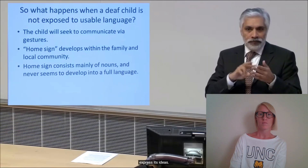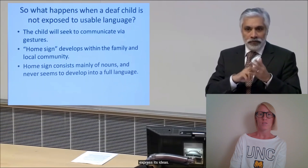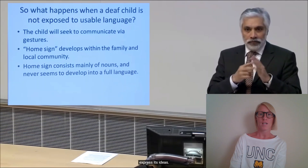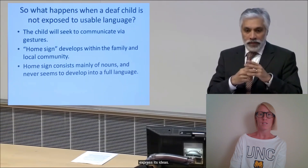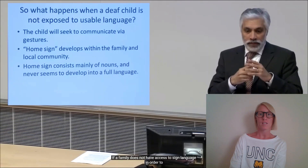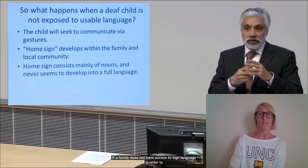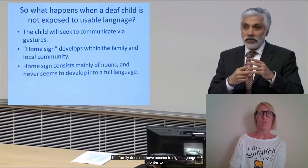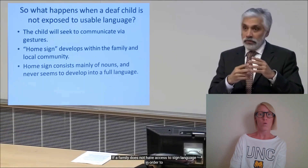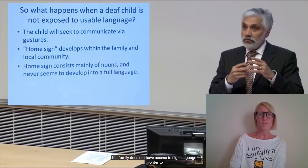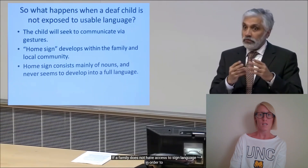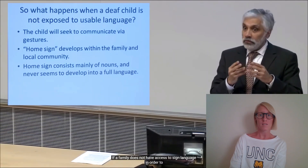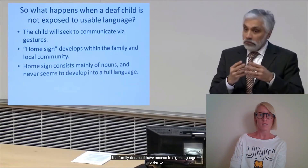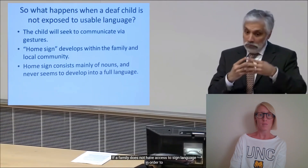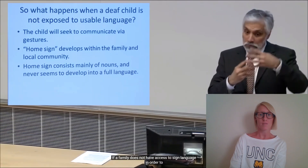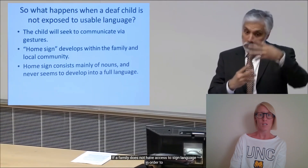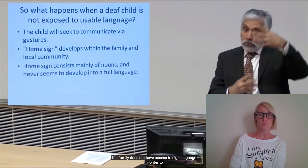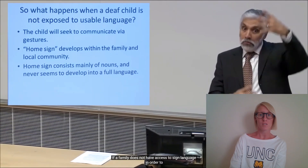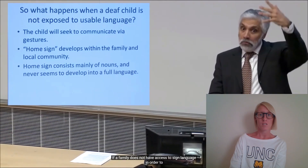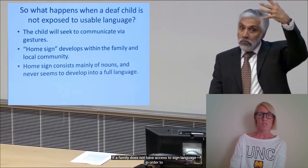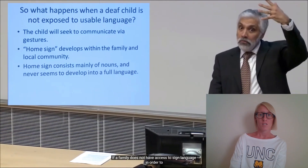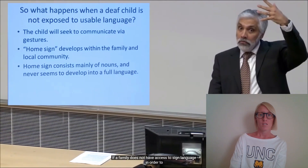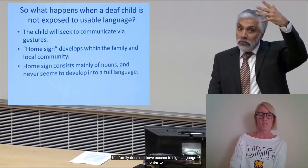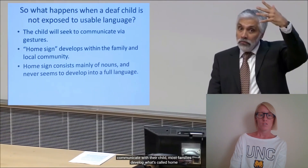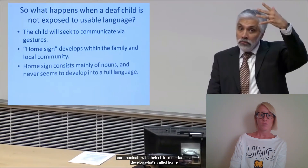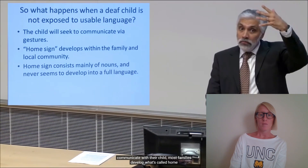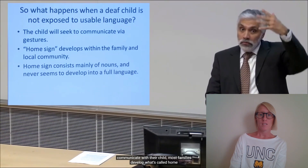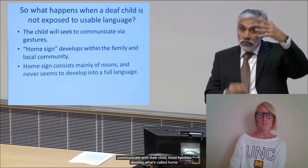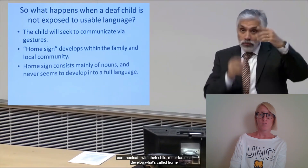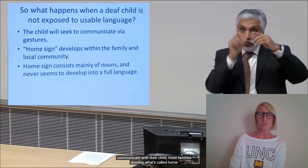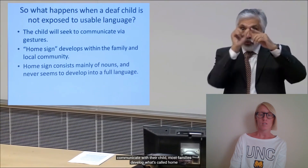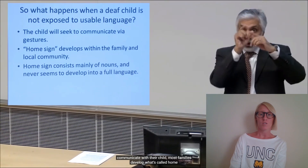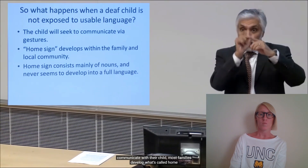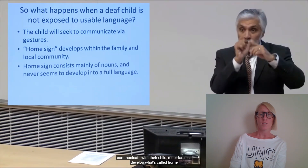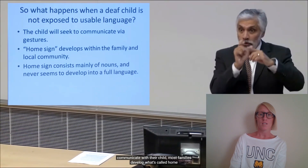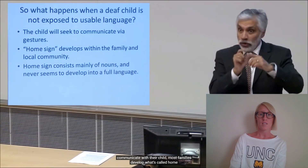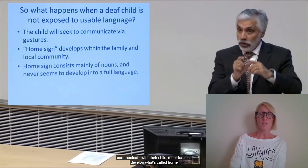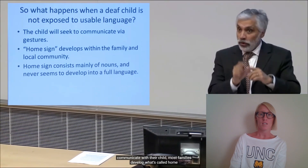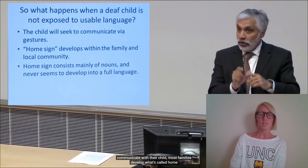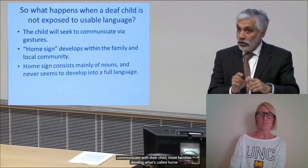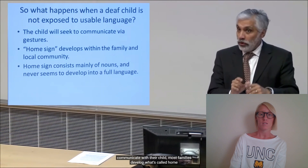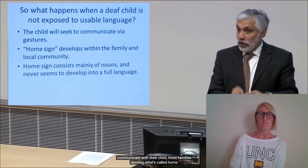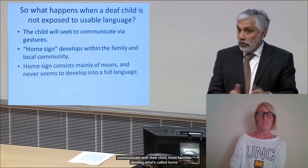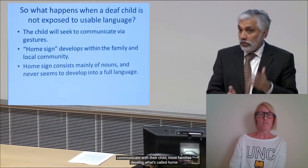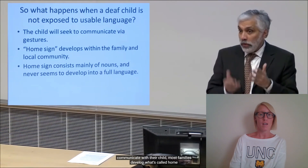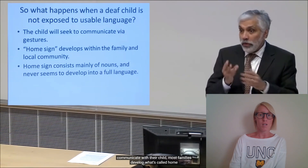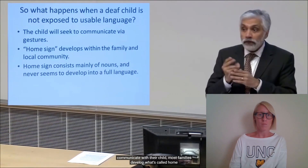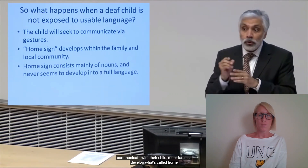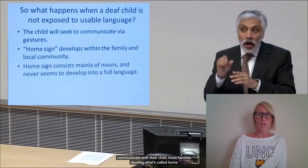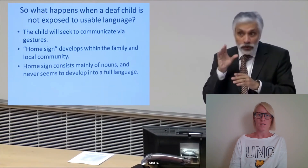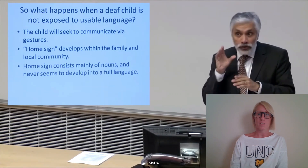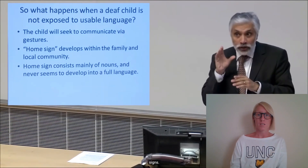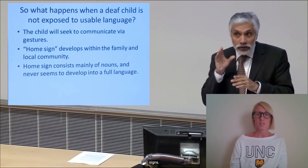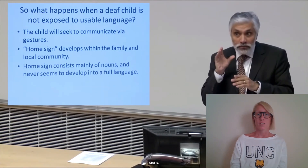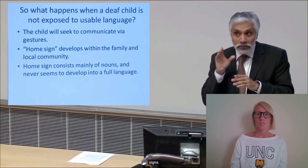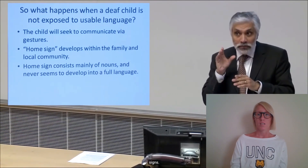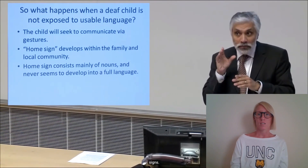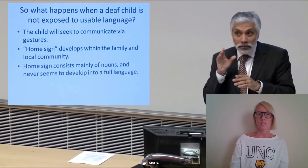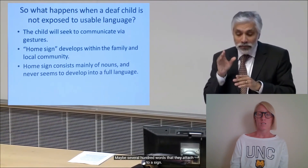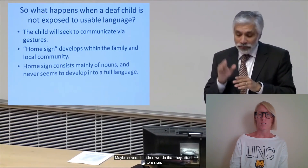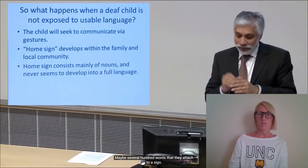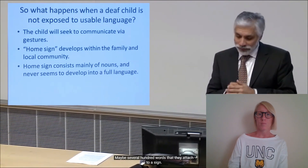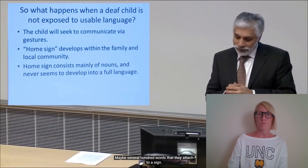more things. If a family does not have access to signed language in order to communicate with their child, most families develop what's called home